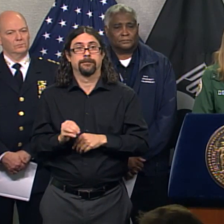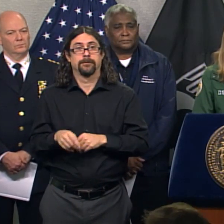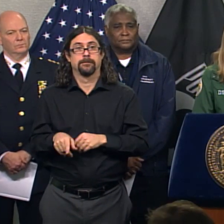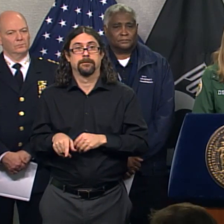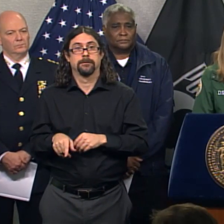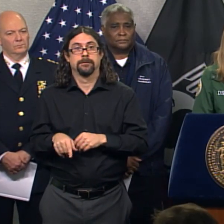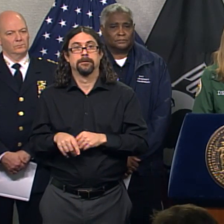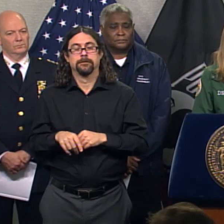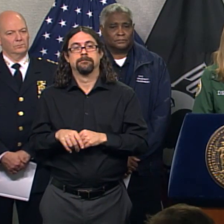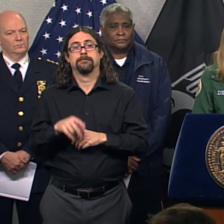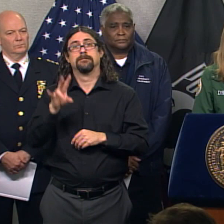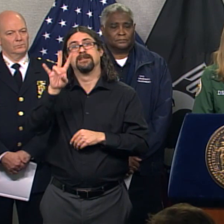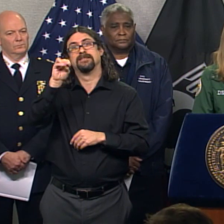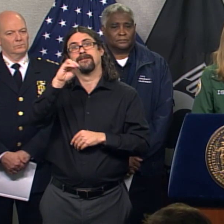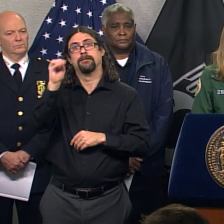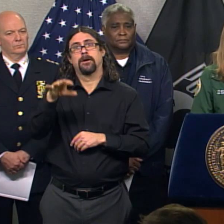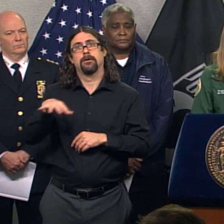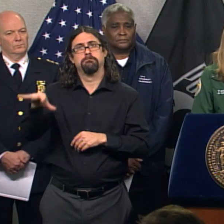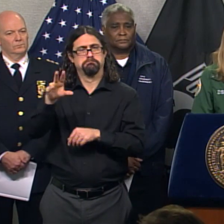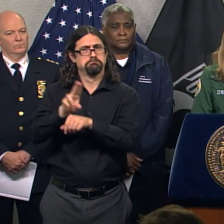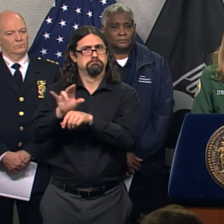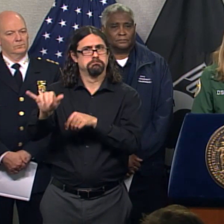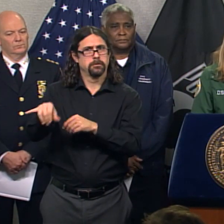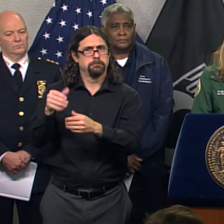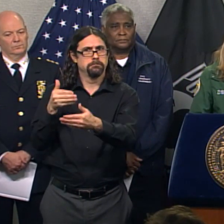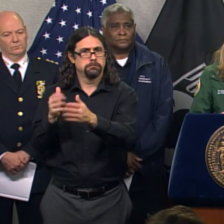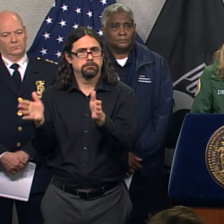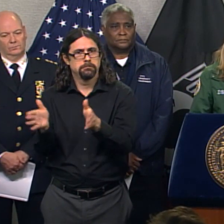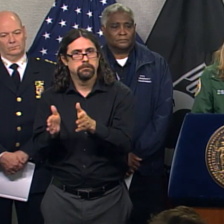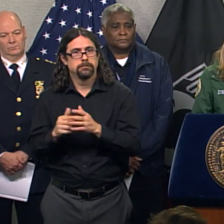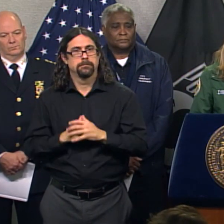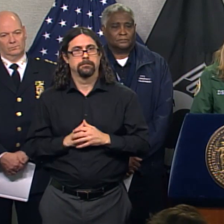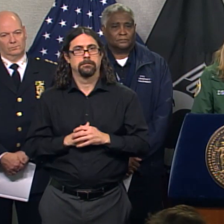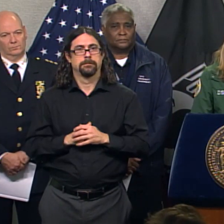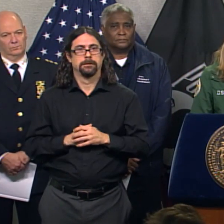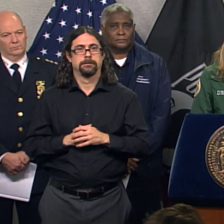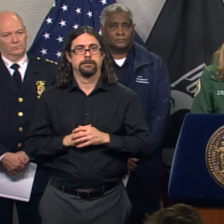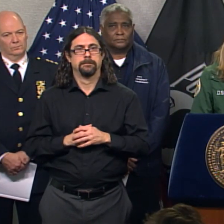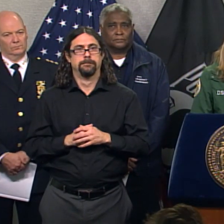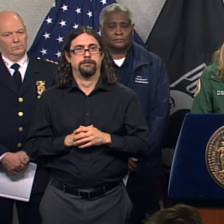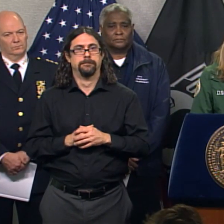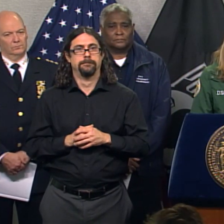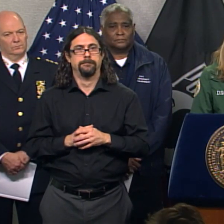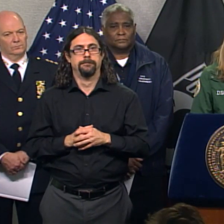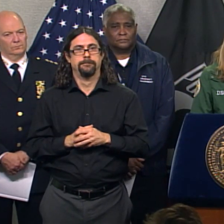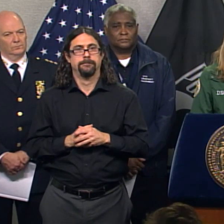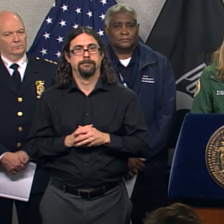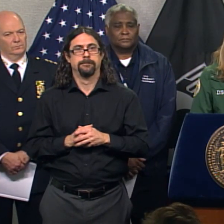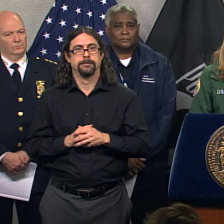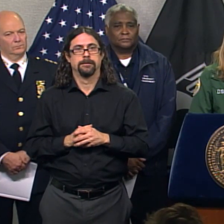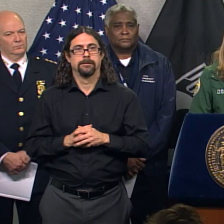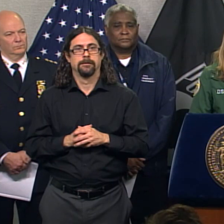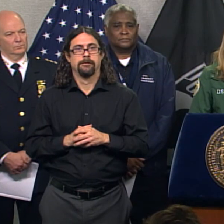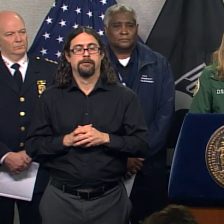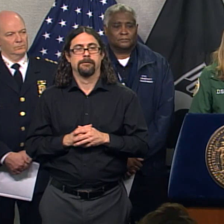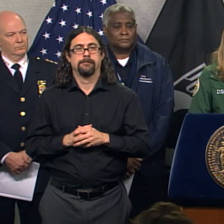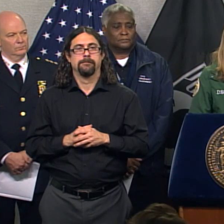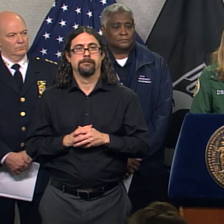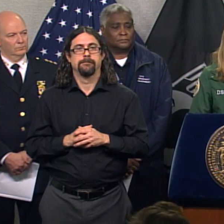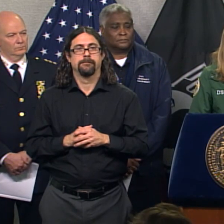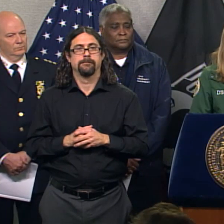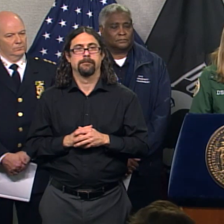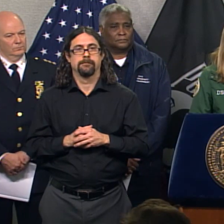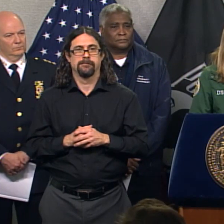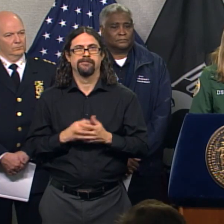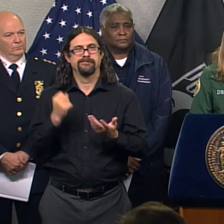6 or 7 inches of snow on the ground again. We are coming back around over and over again, so we will continue to do that. And I just want to